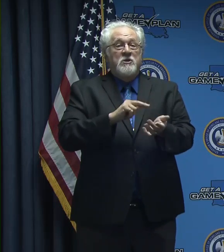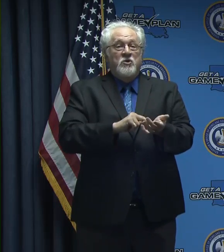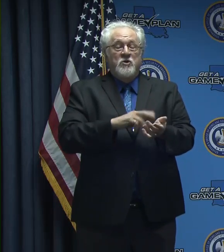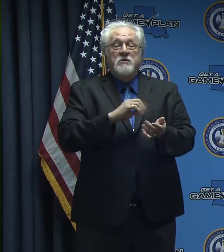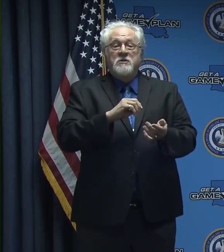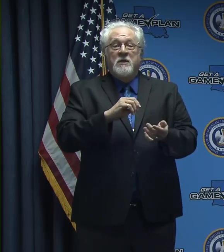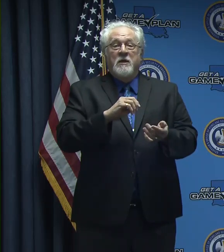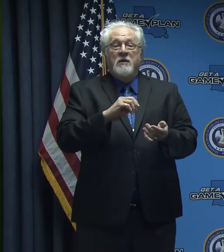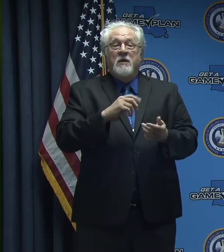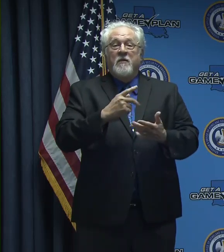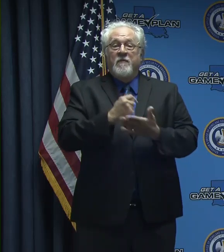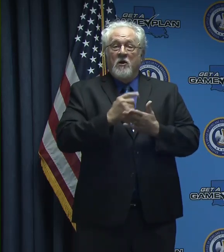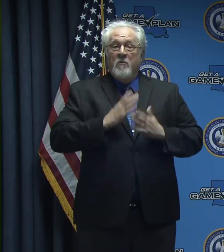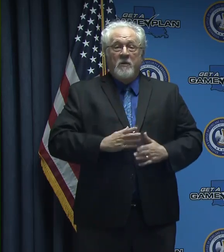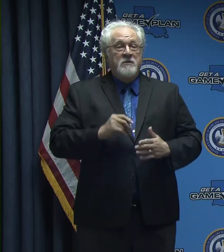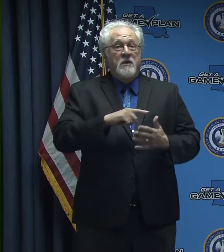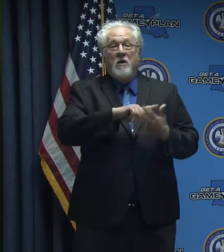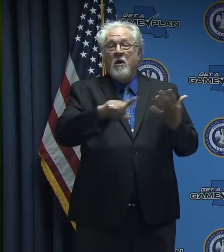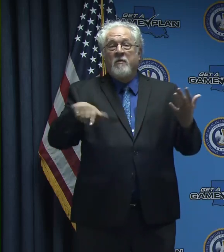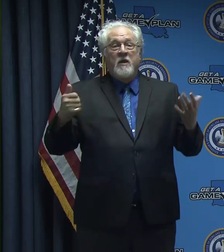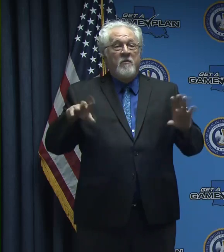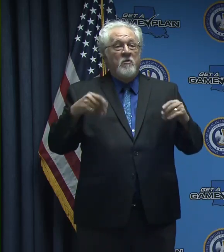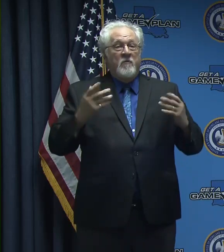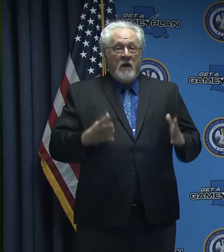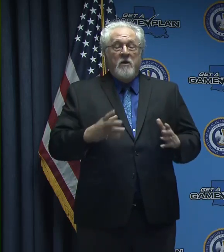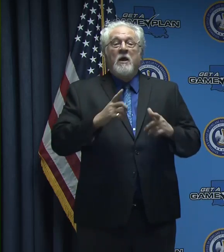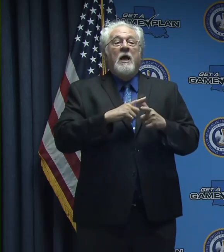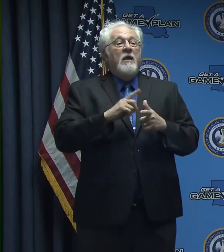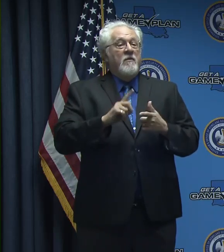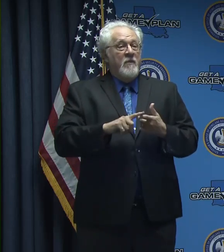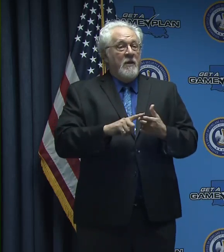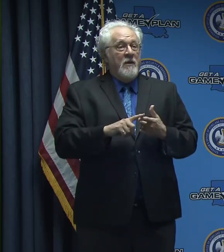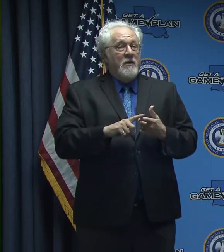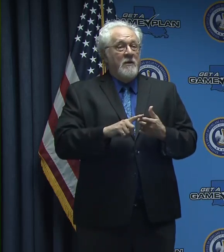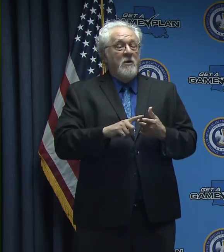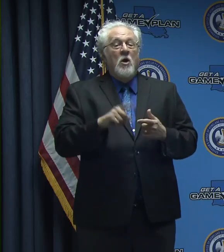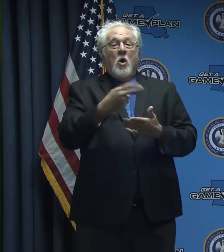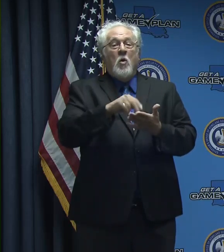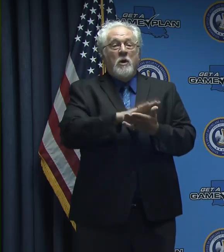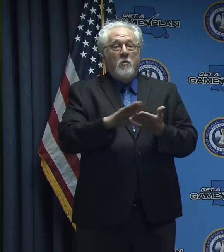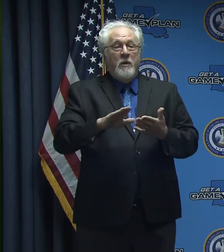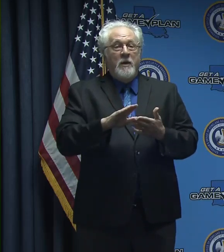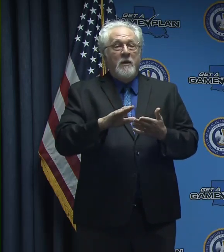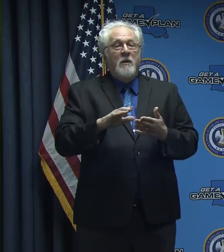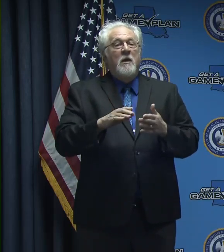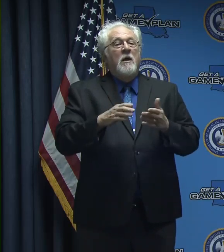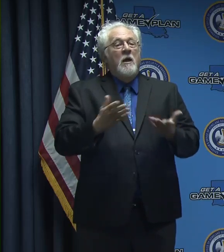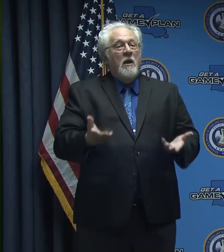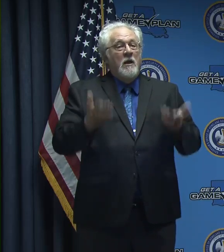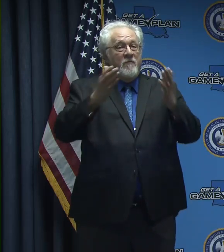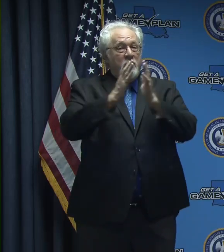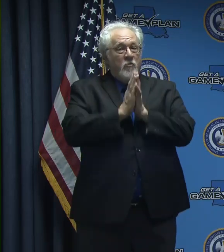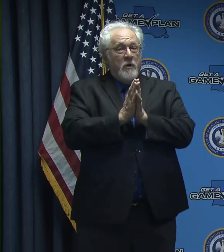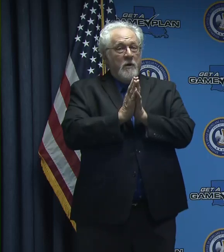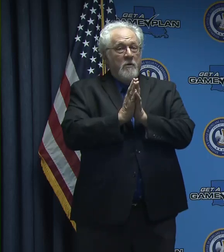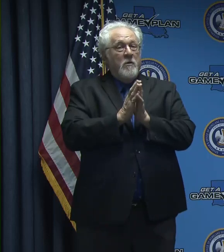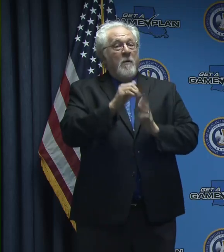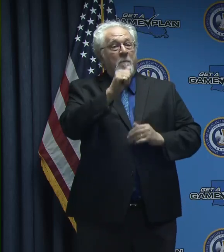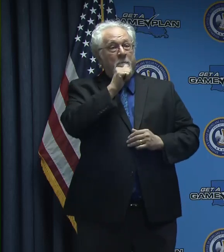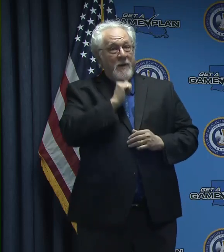nurses and therapists and all the other providers. And then in this Holy Week, let's lift one another up in prayer. Let's be